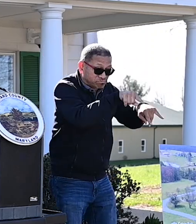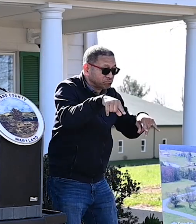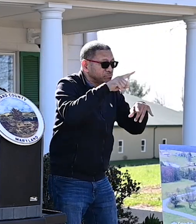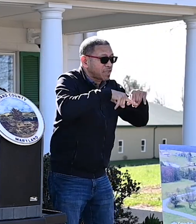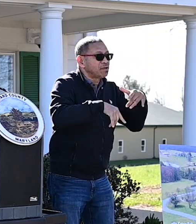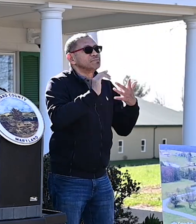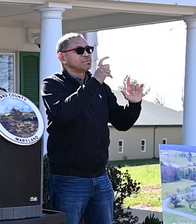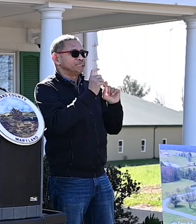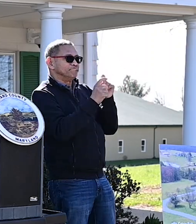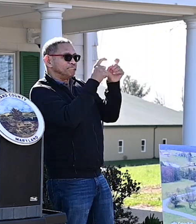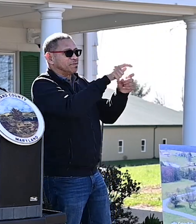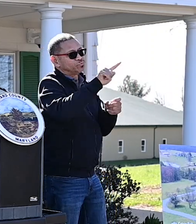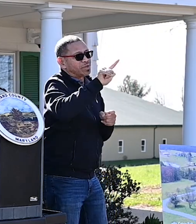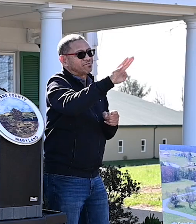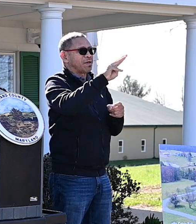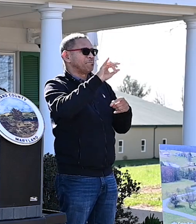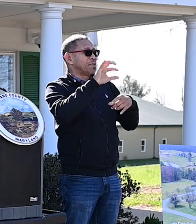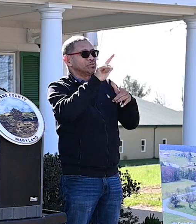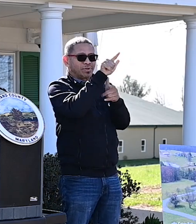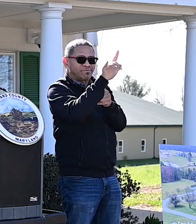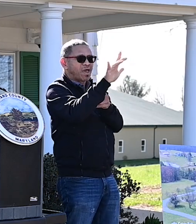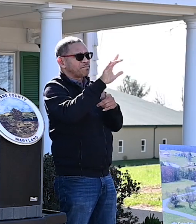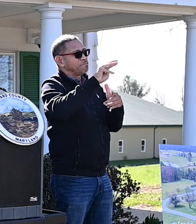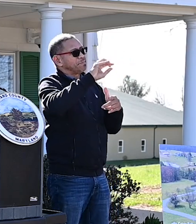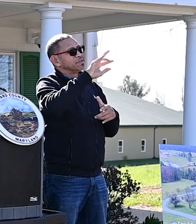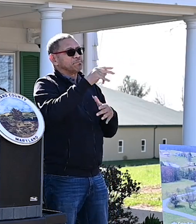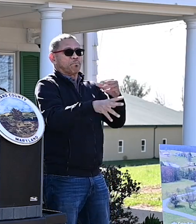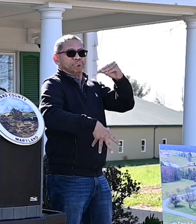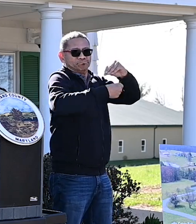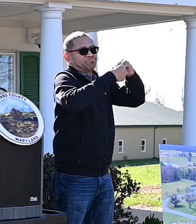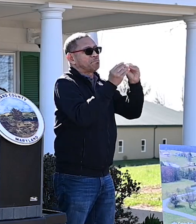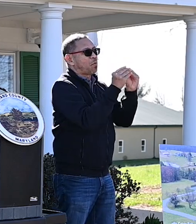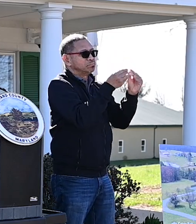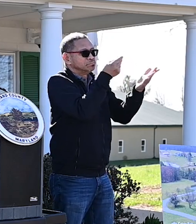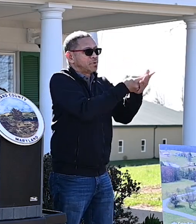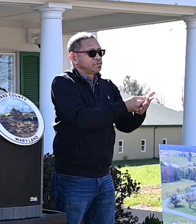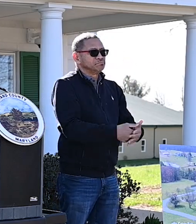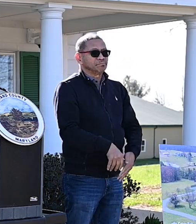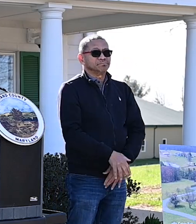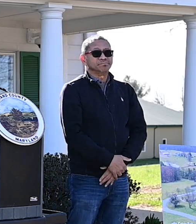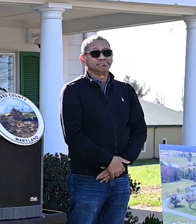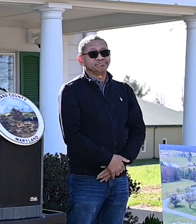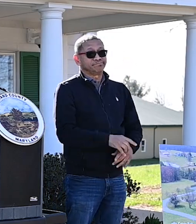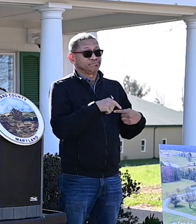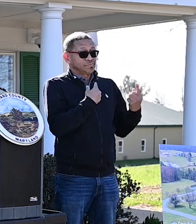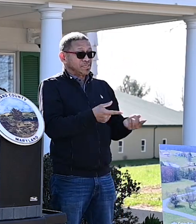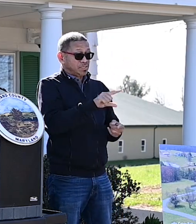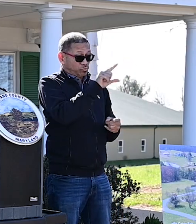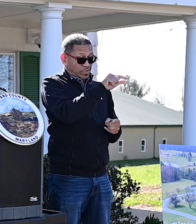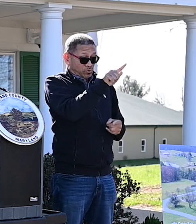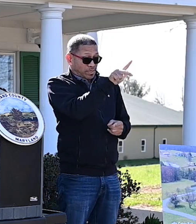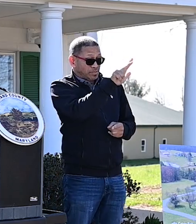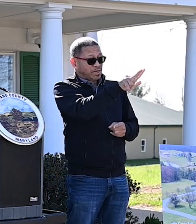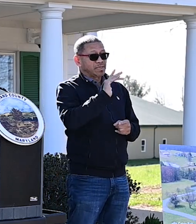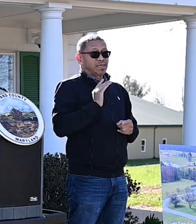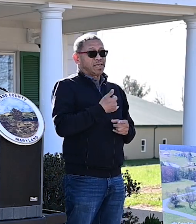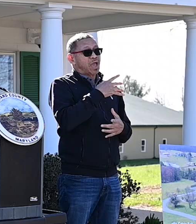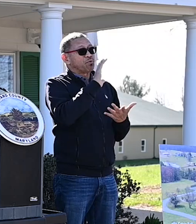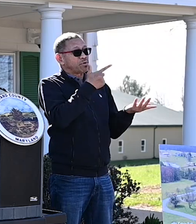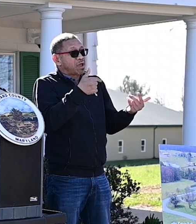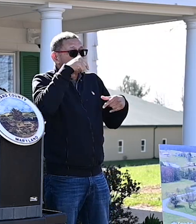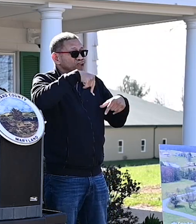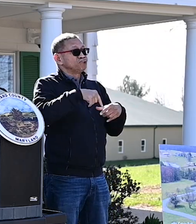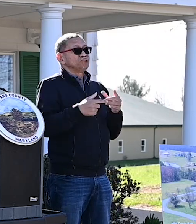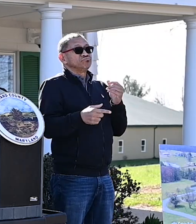with $250,000 in new additional funding. Now, since 2023, our Soil Conservation District